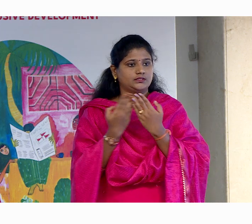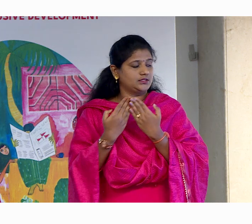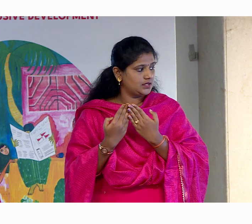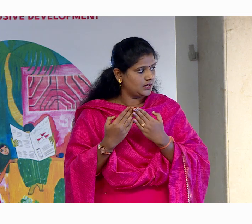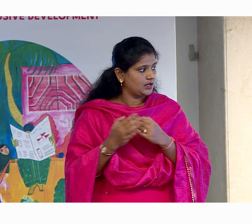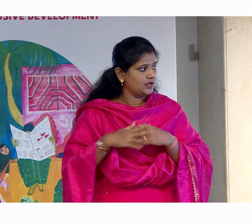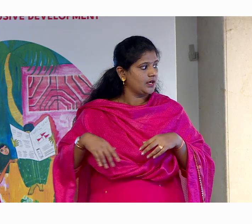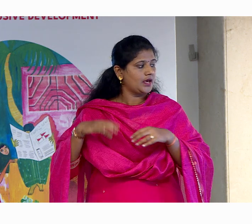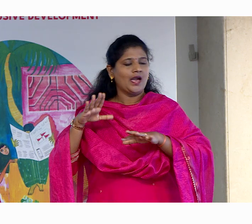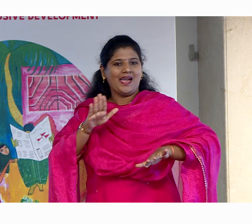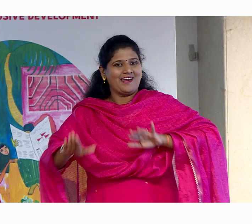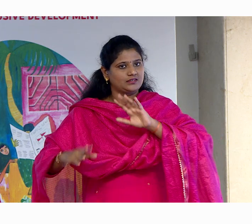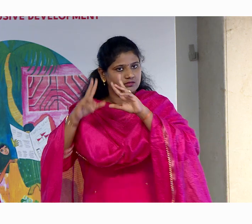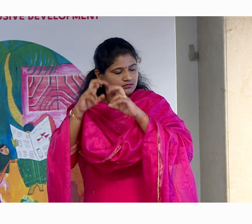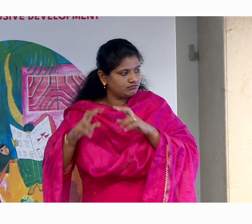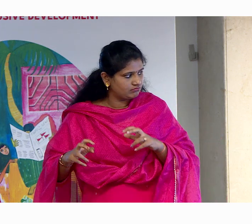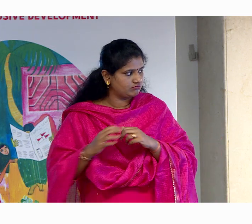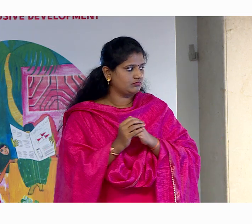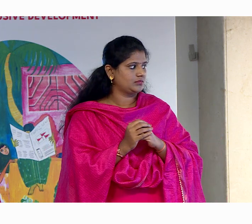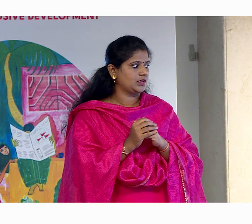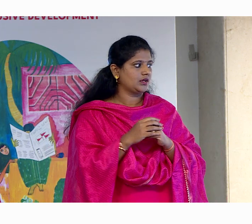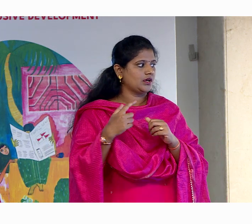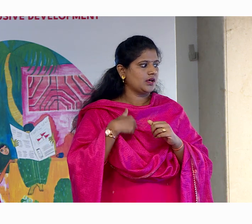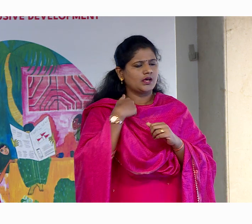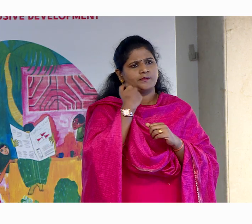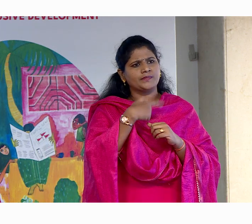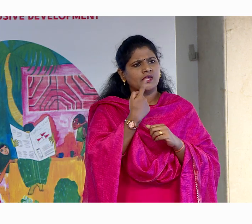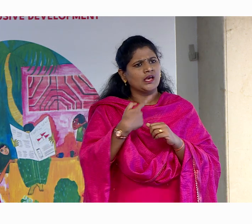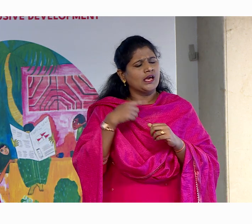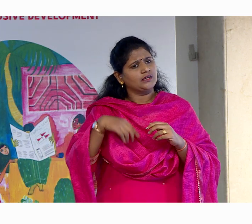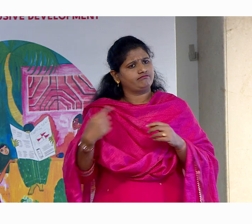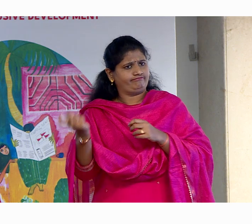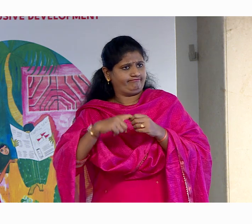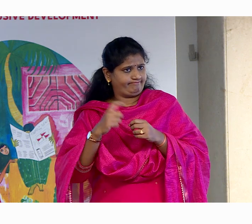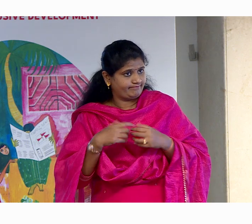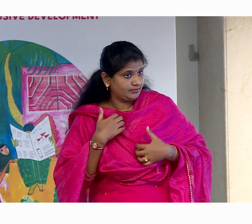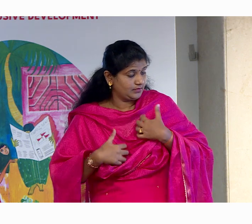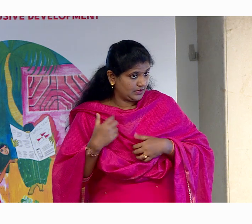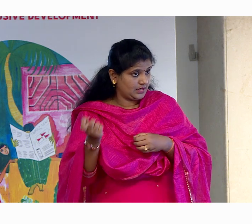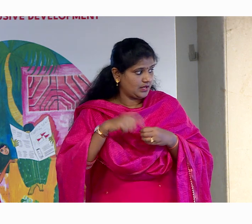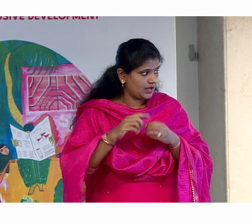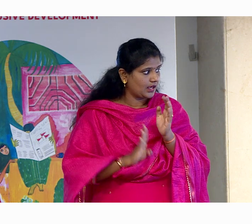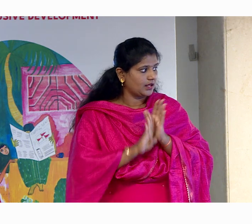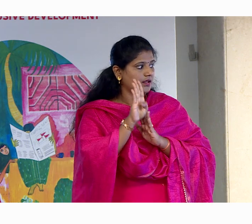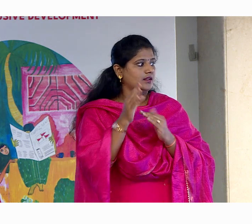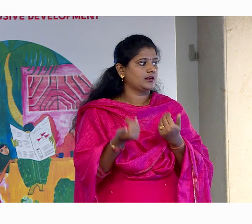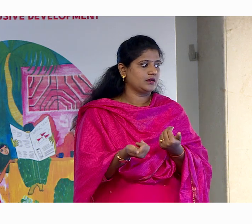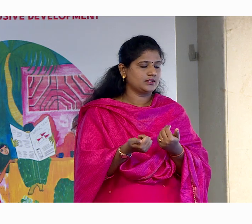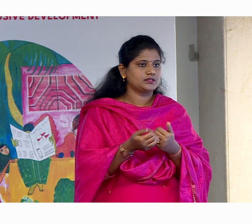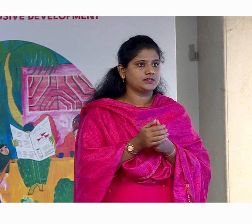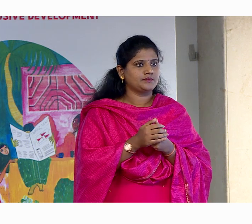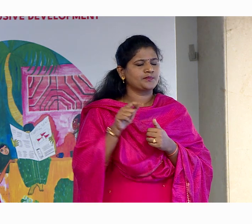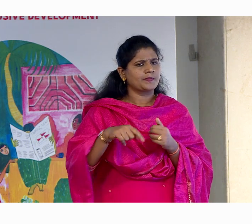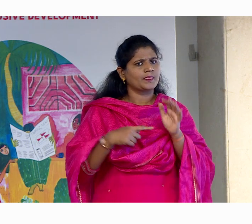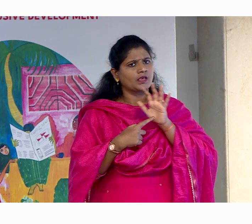research, and also to encourage participation and inclusiveness, to try to ensure